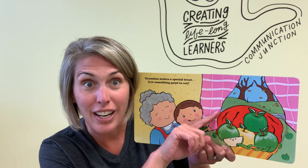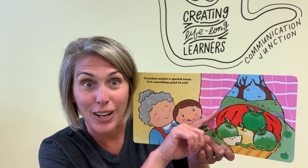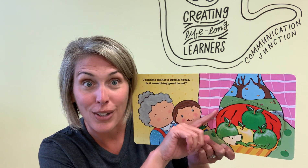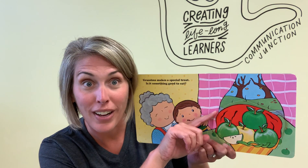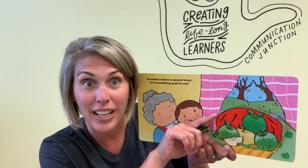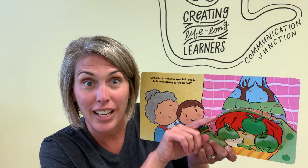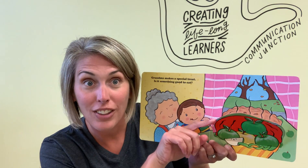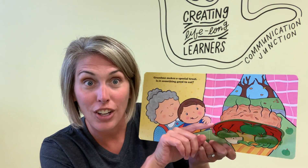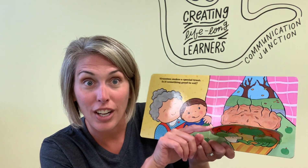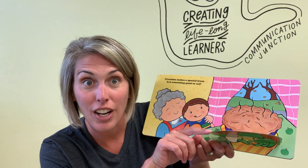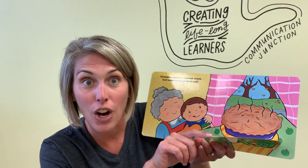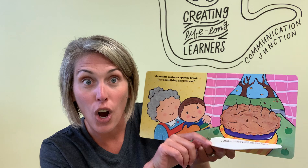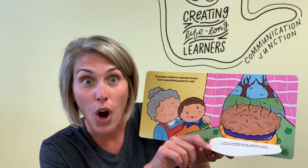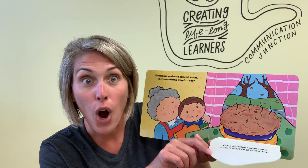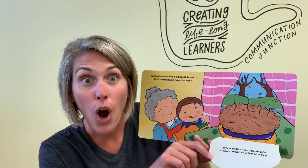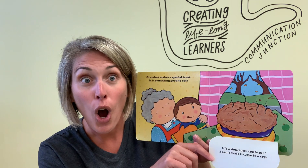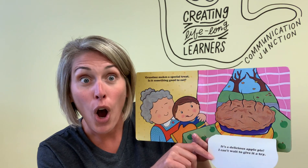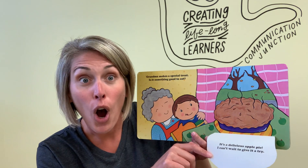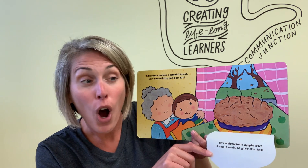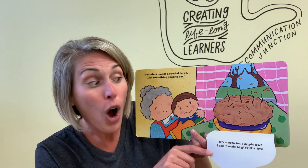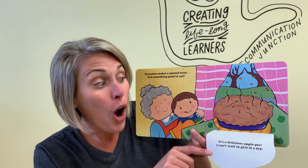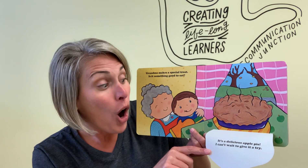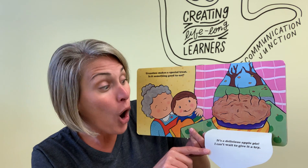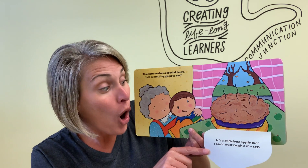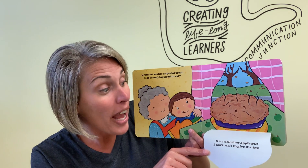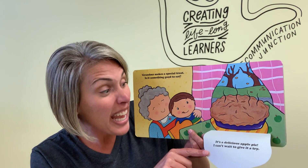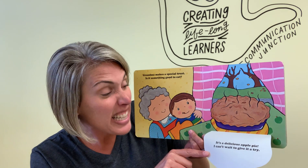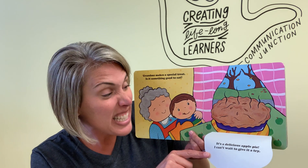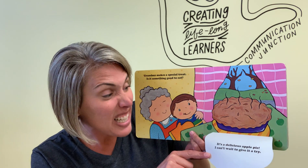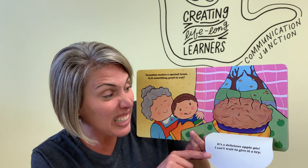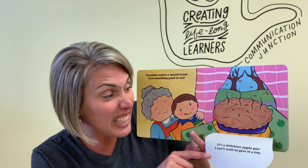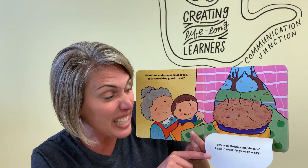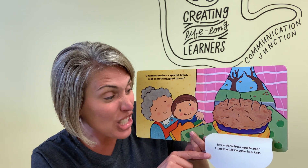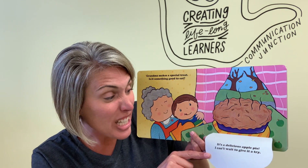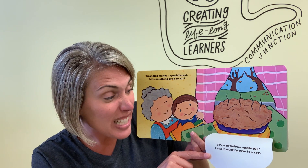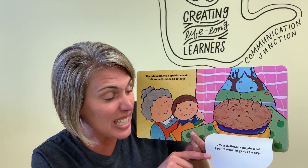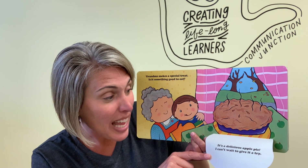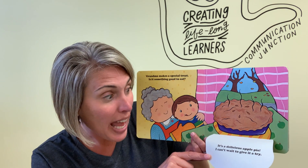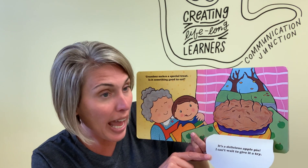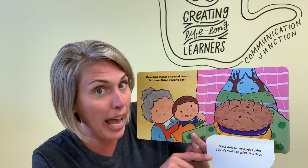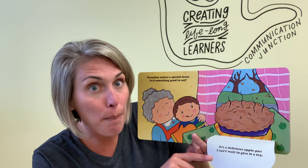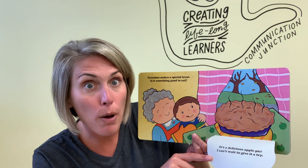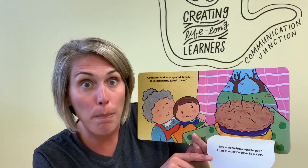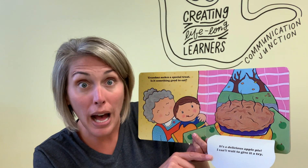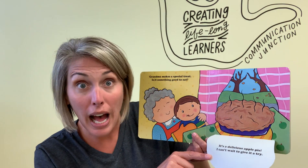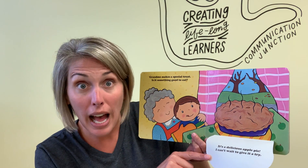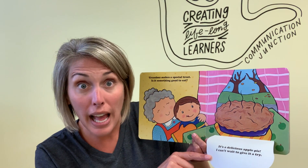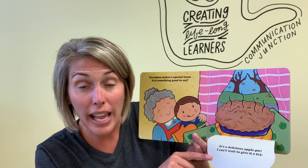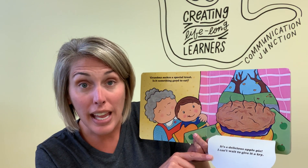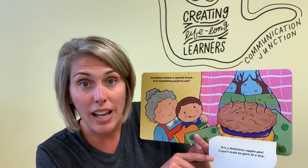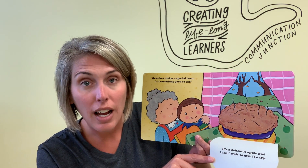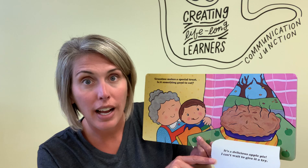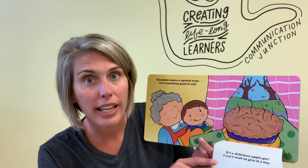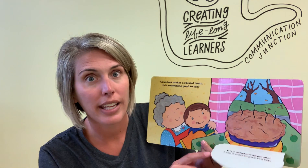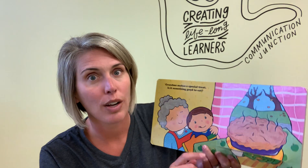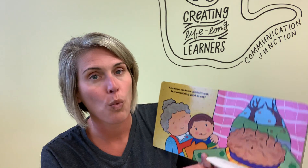you ready? Look. Oh, it's delicious apple pie. I can't